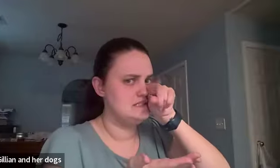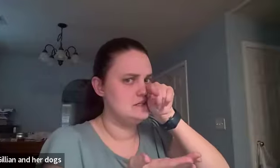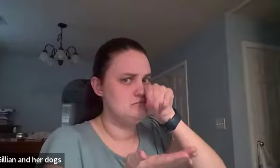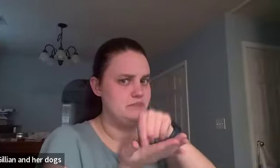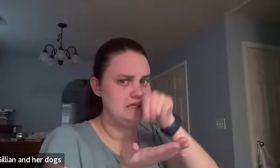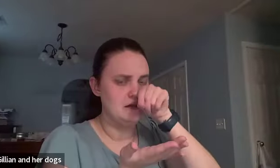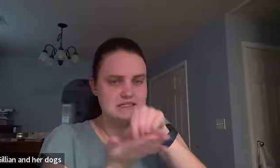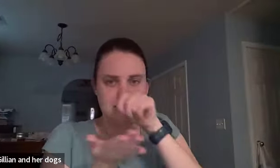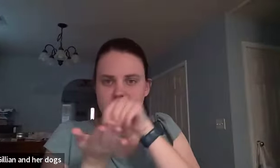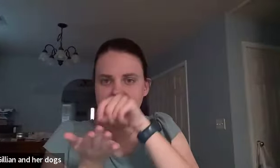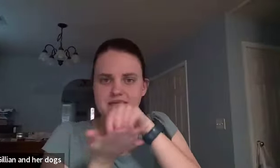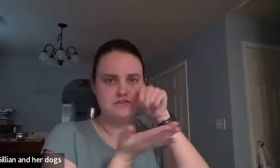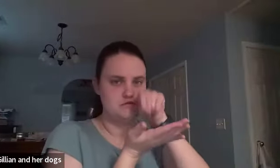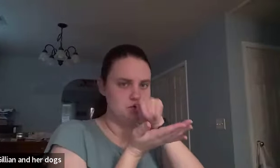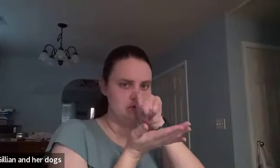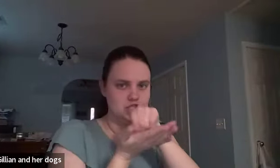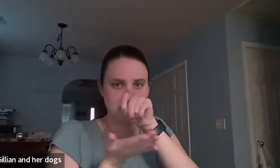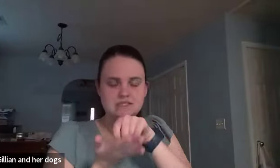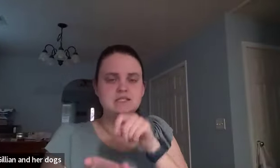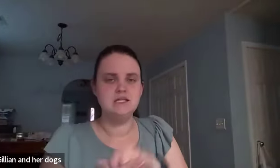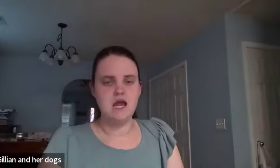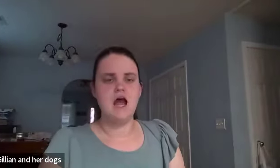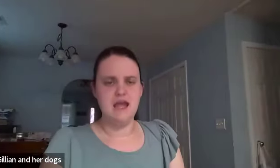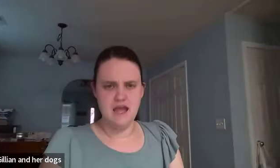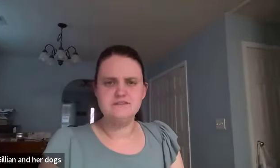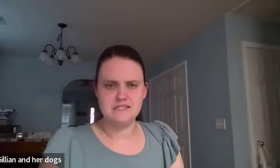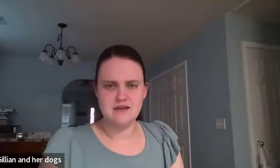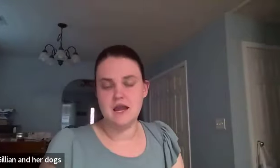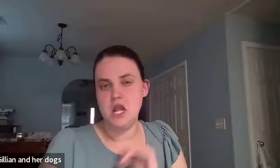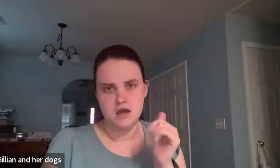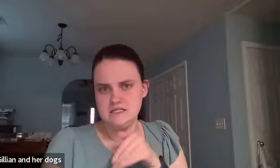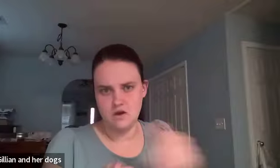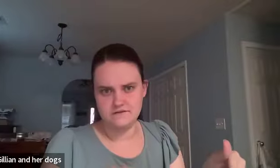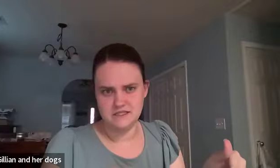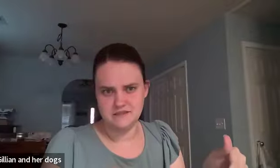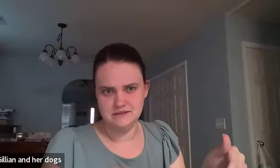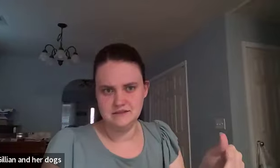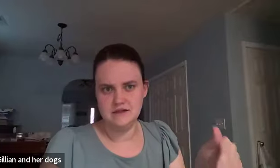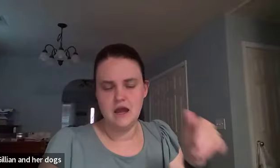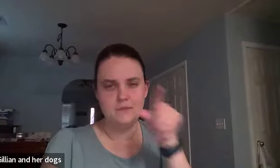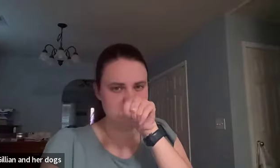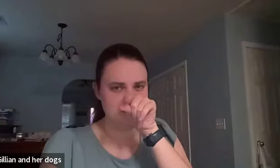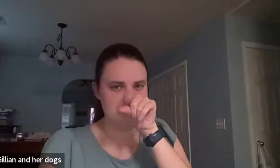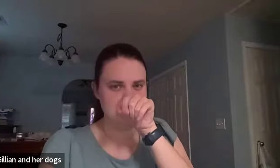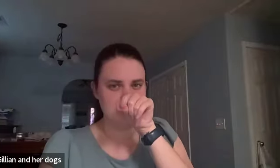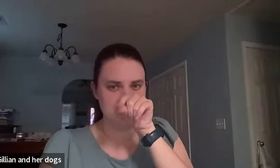is the beak and it's like pecking to get the food, chicken. I have seen that. Not as often. I mostly just see